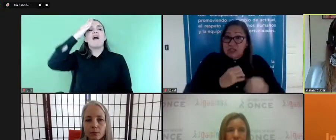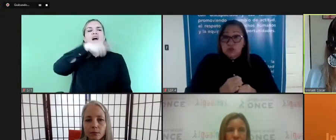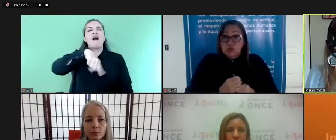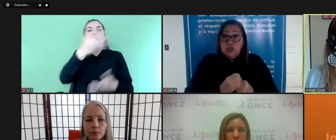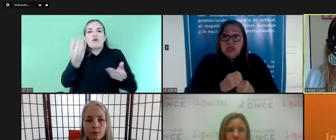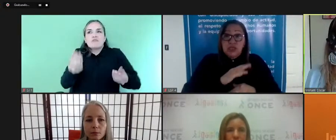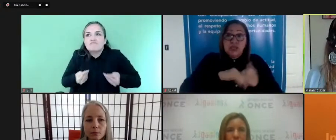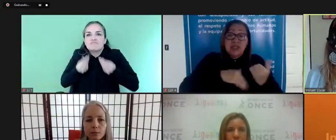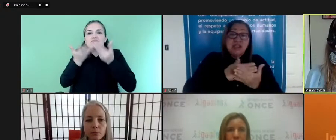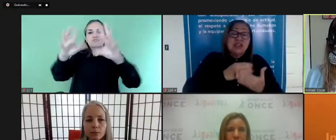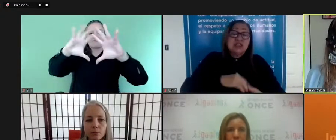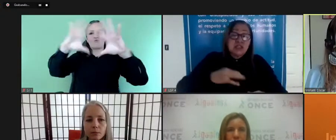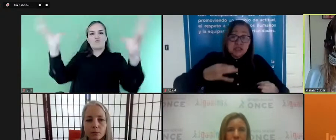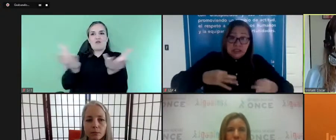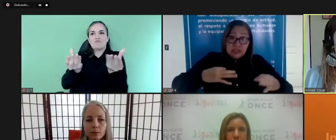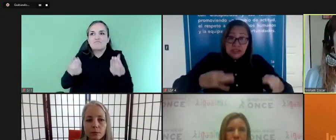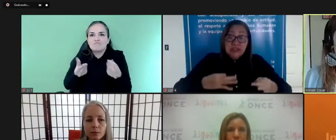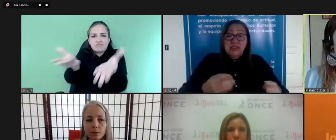scope